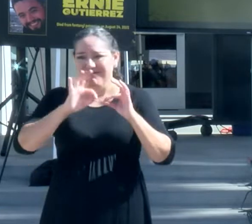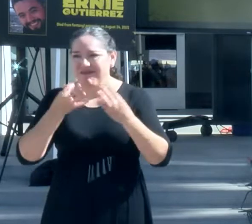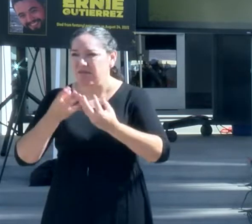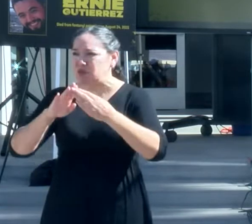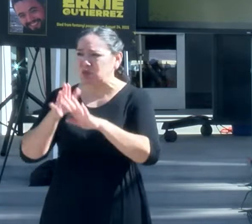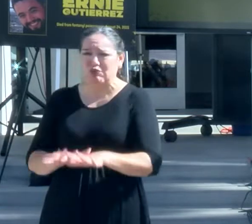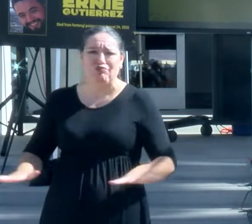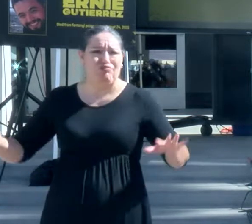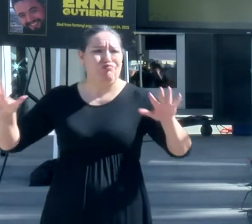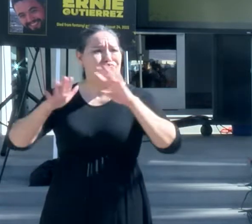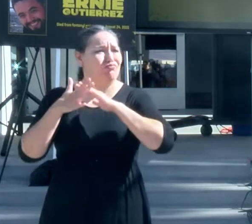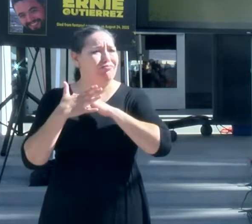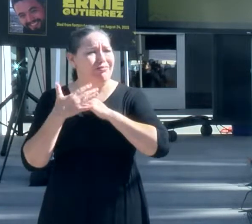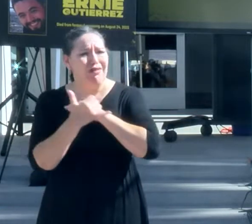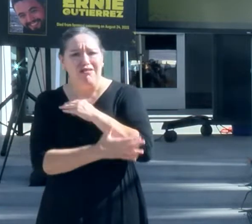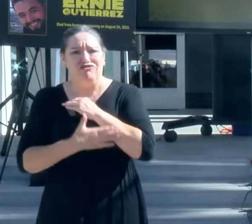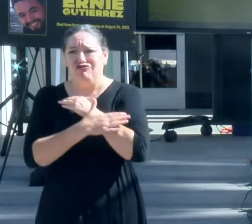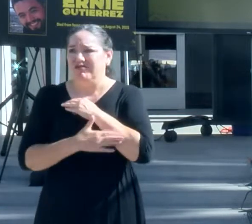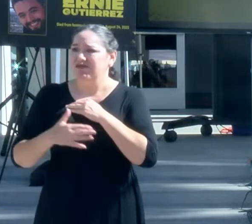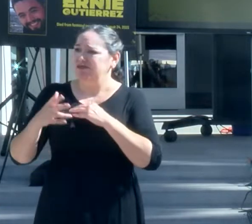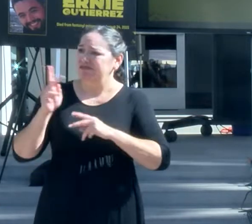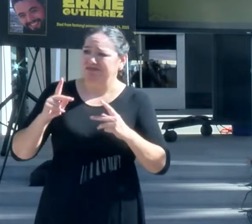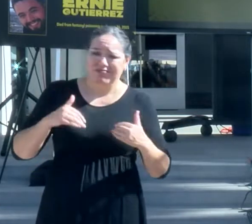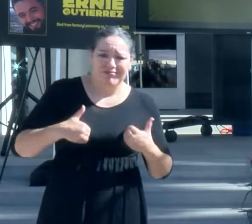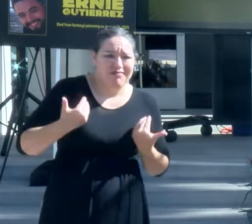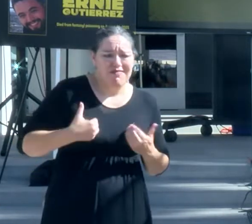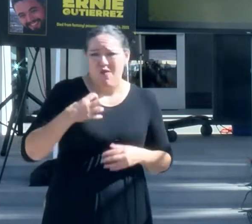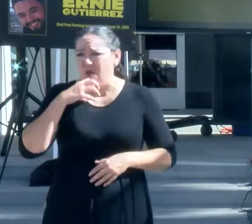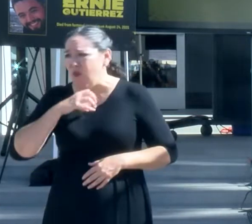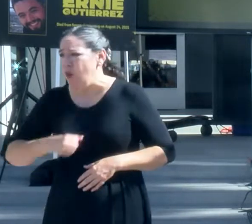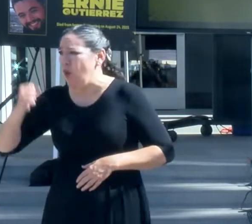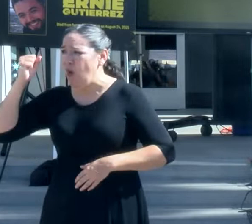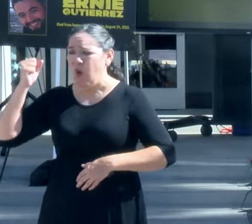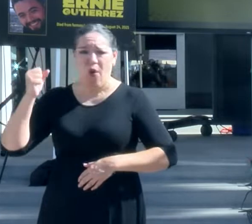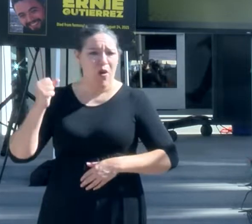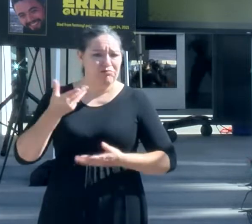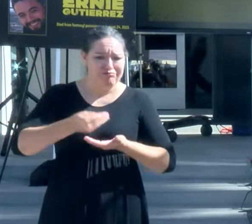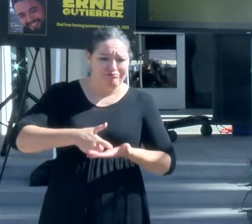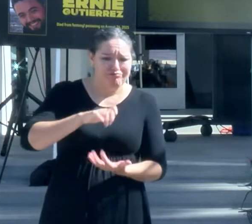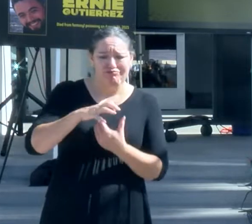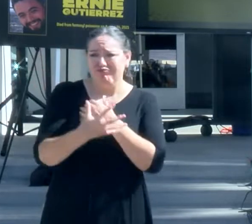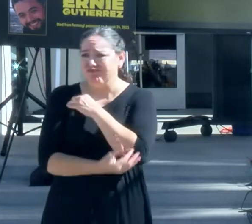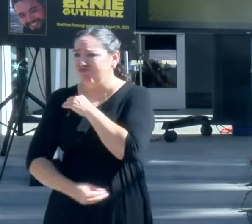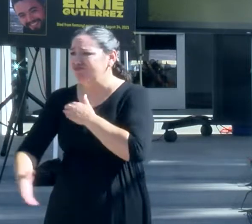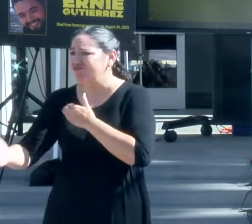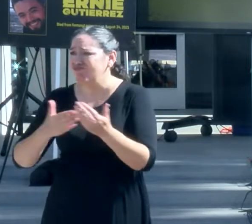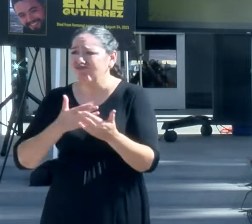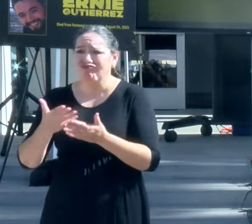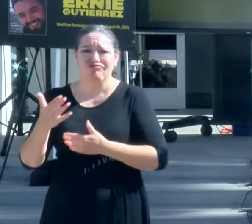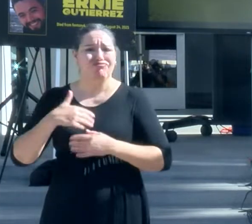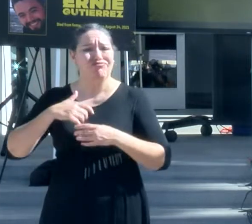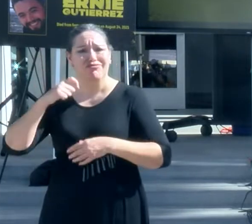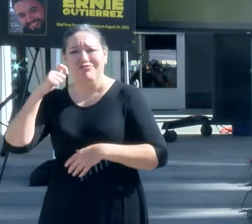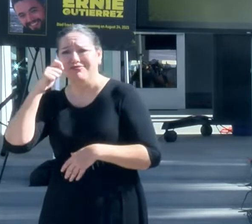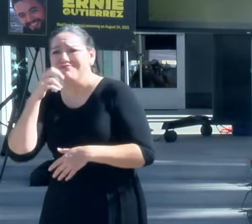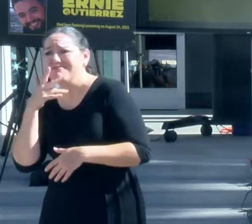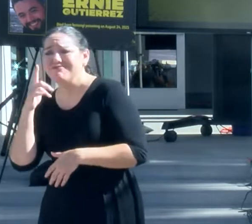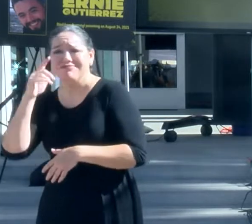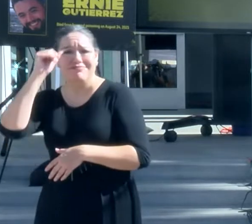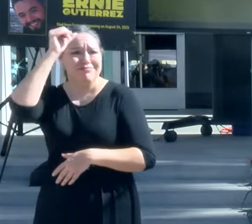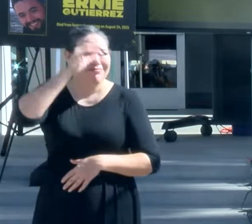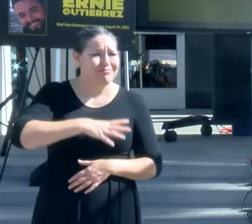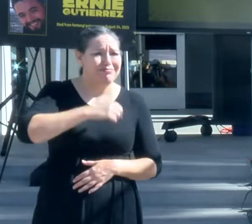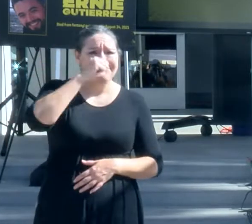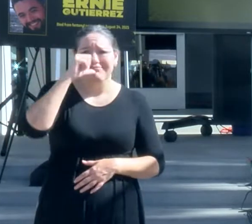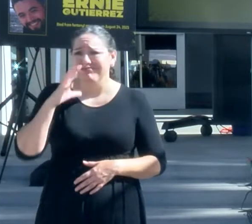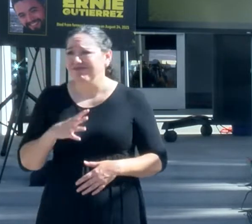country, taking the lives of those young and old from every segment of the population, regardless of race, gender, or economic status. It